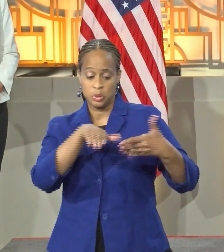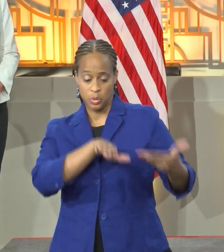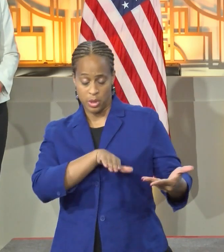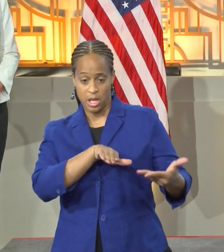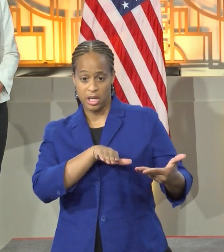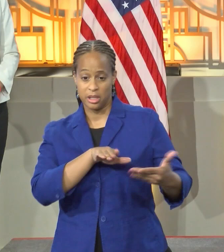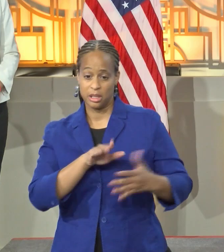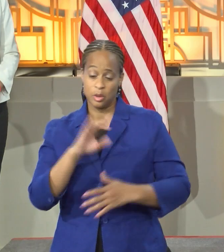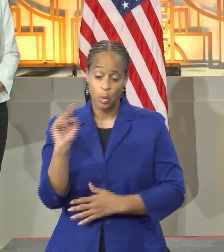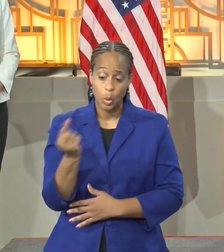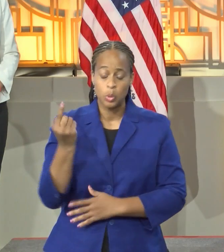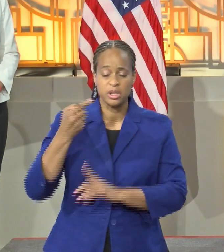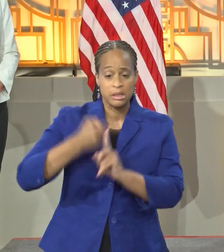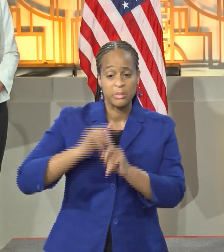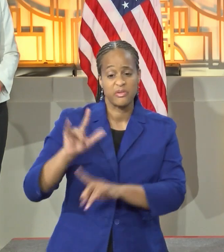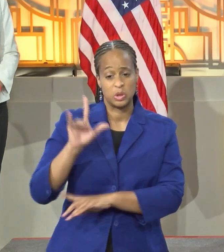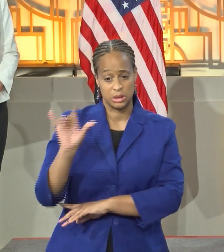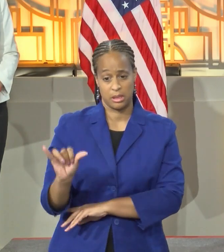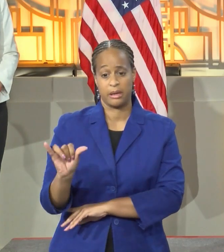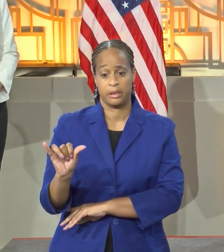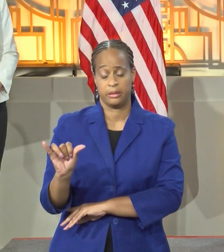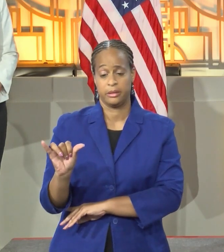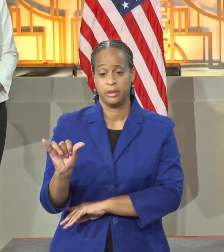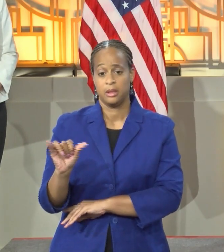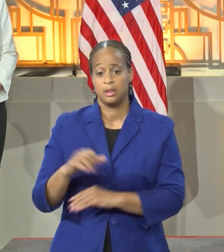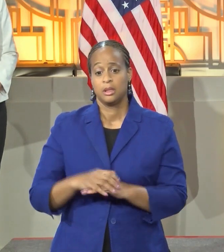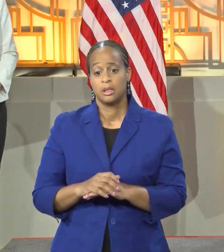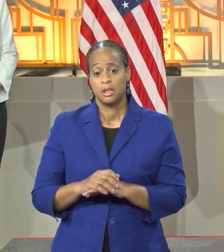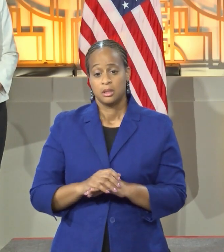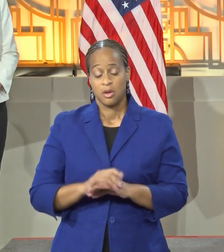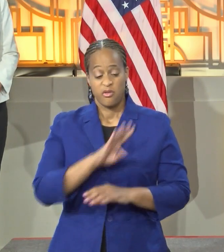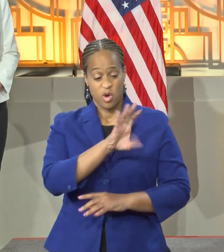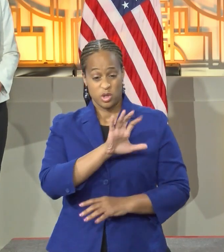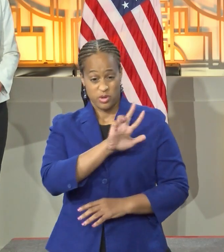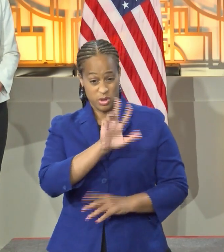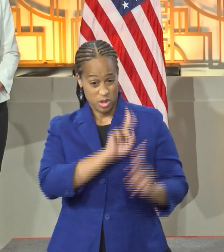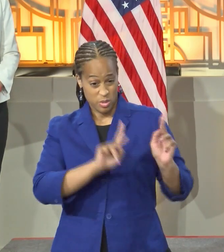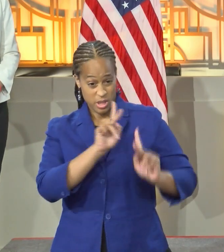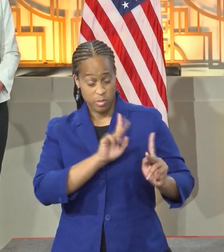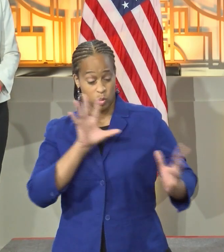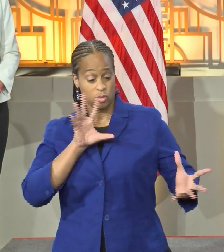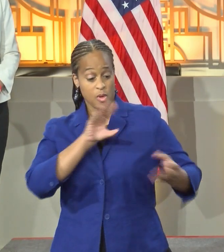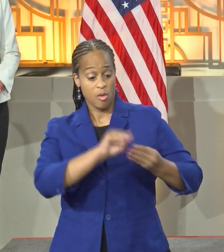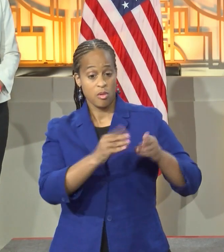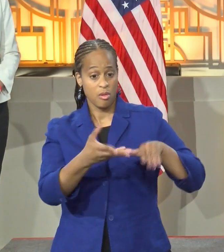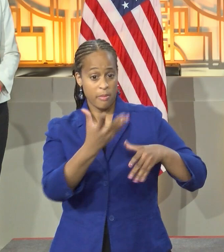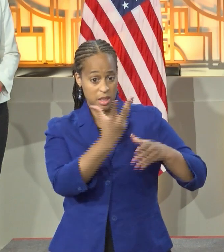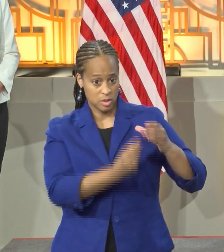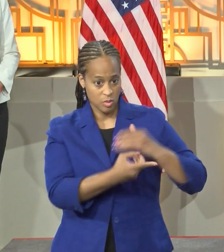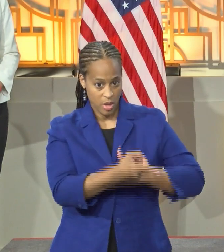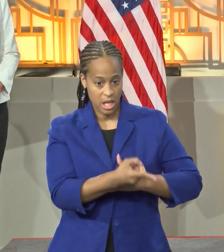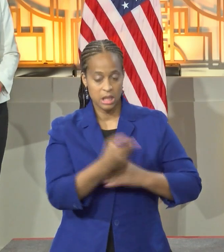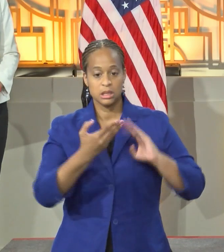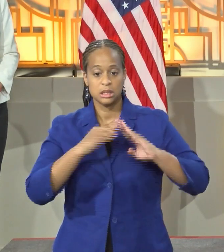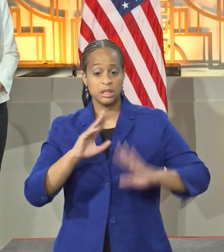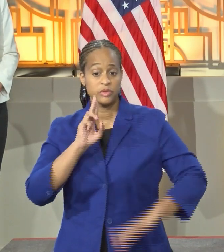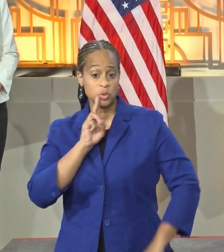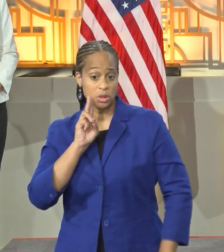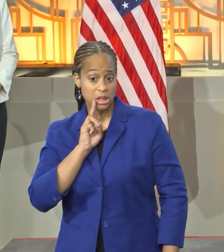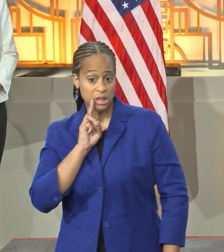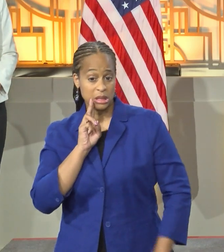in the month of July alone. So of this 432 people who have died in the city of